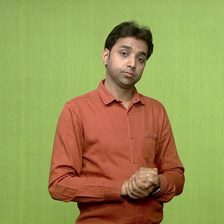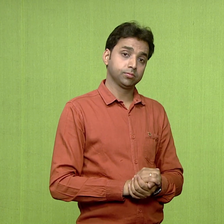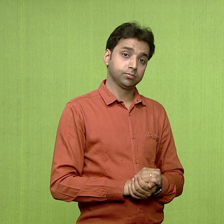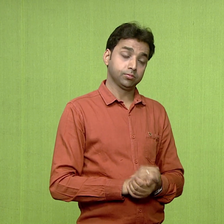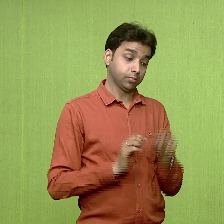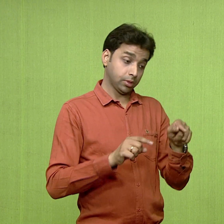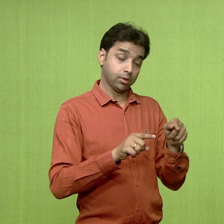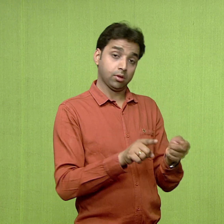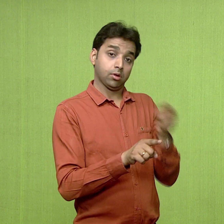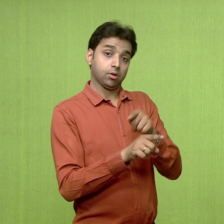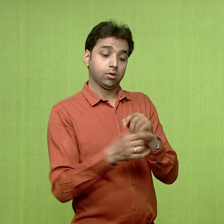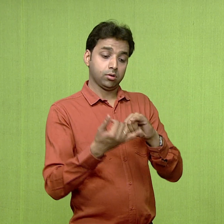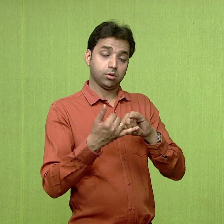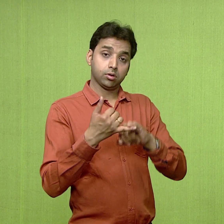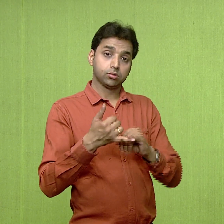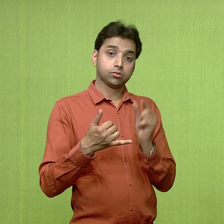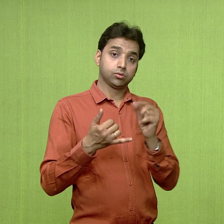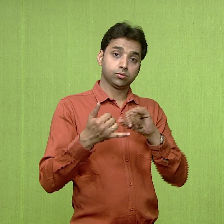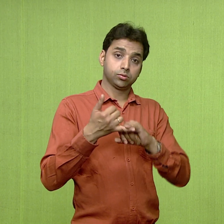and Sushruta Samhita